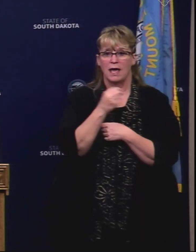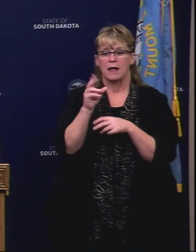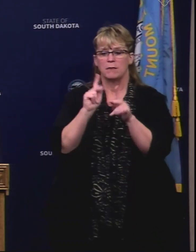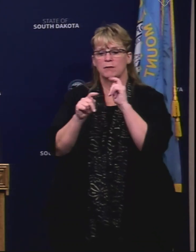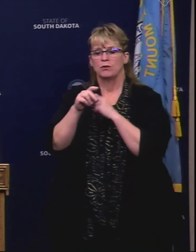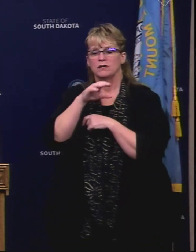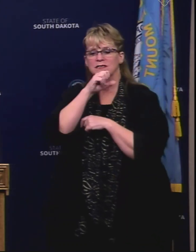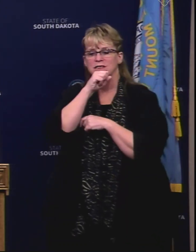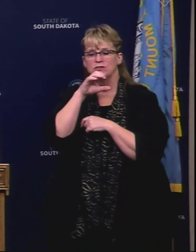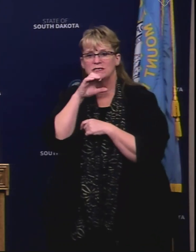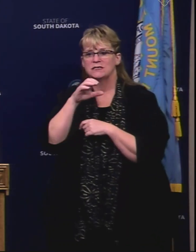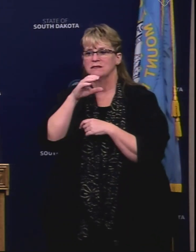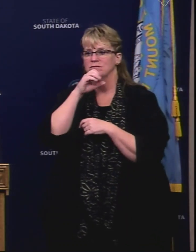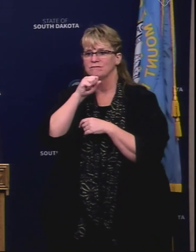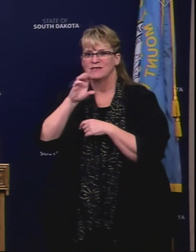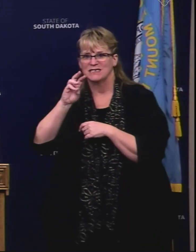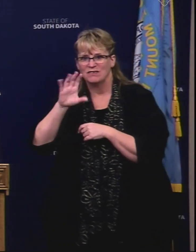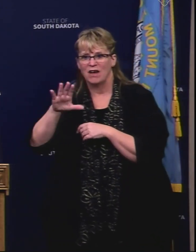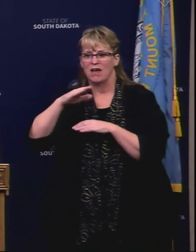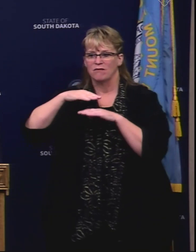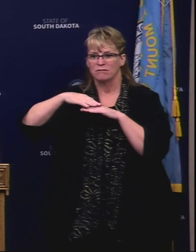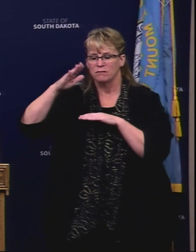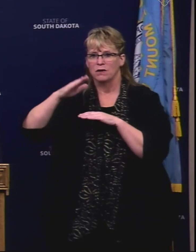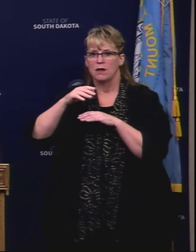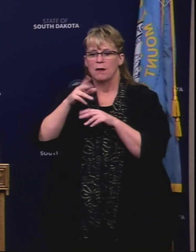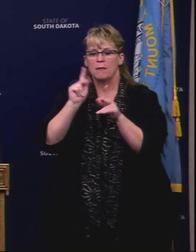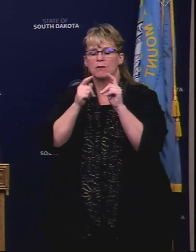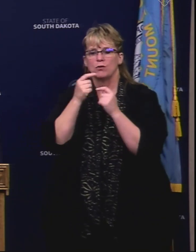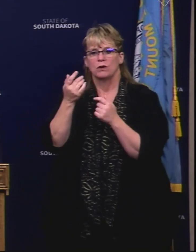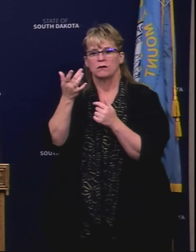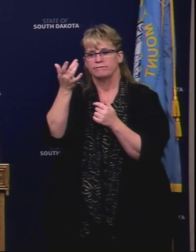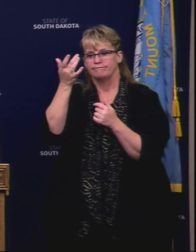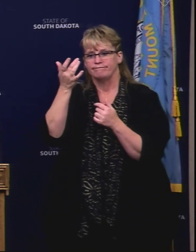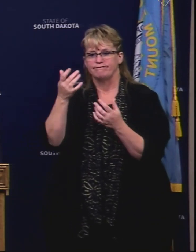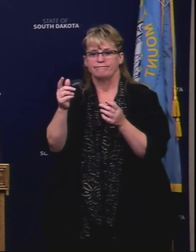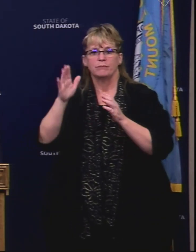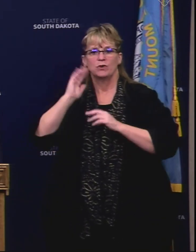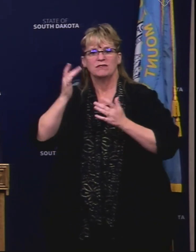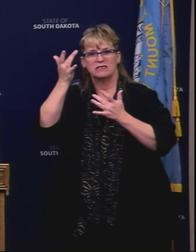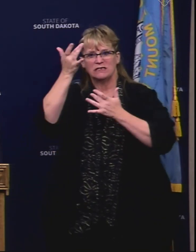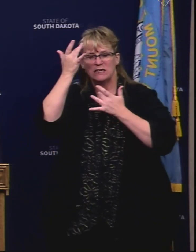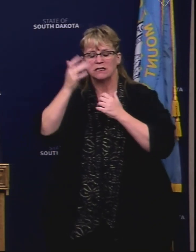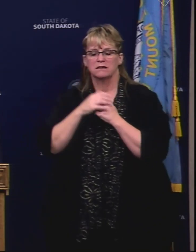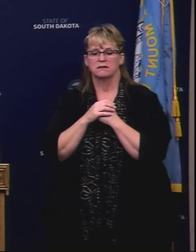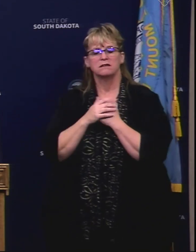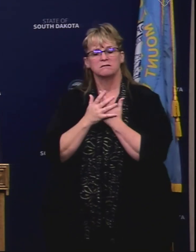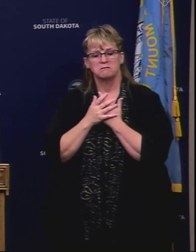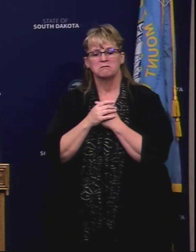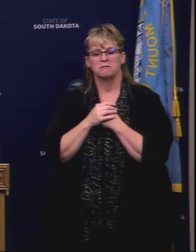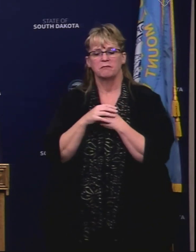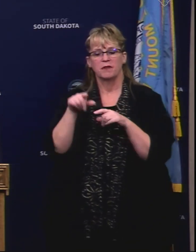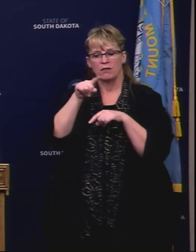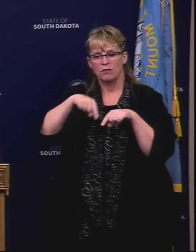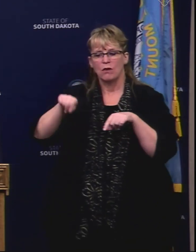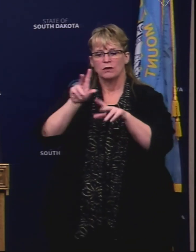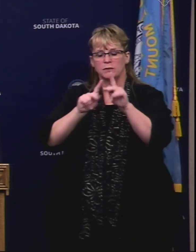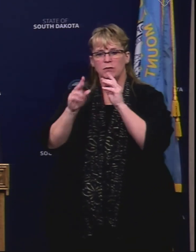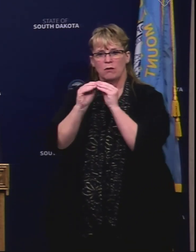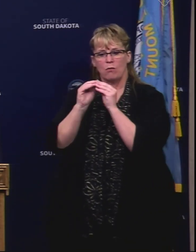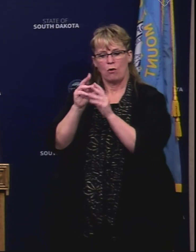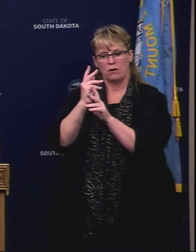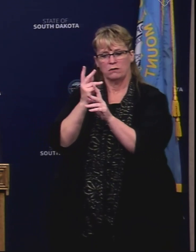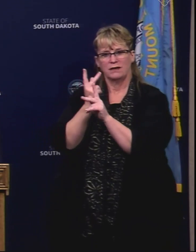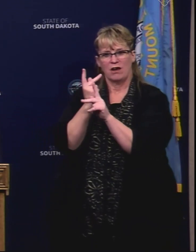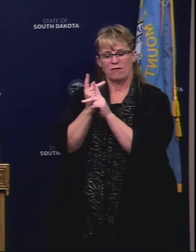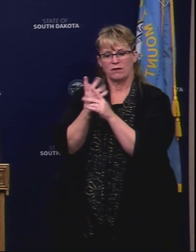protected. The fact that they're staying home and those with pre-existing health conditions are taking care to be extra precautious